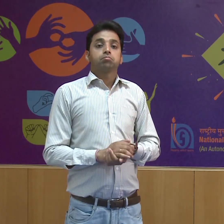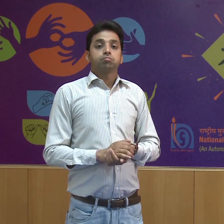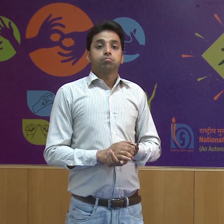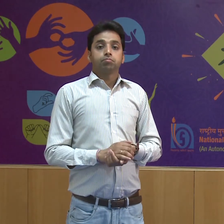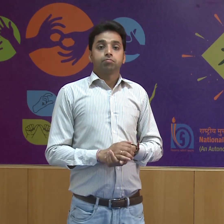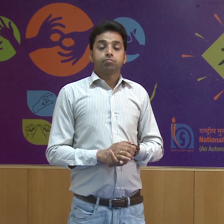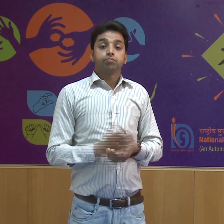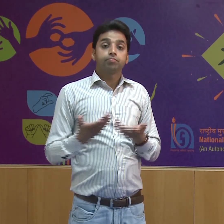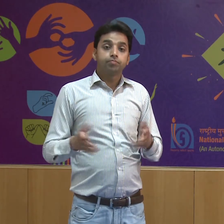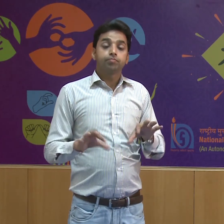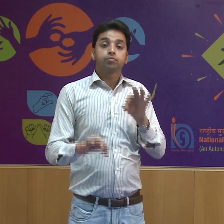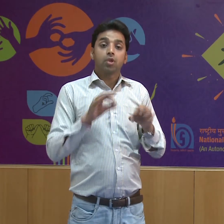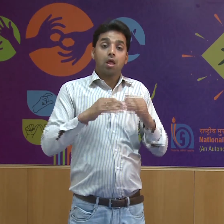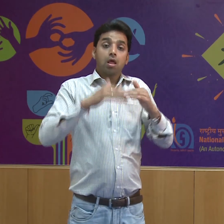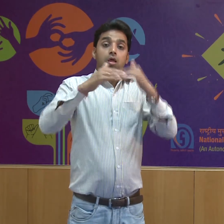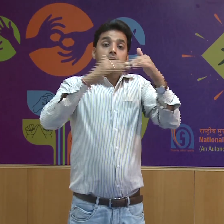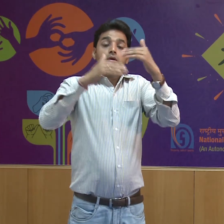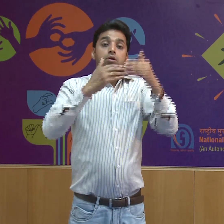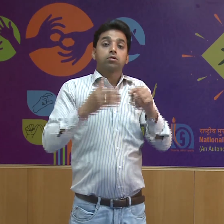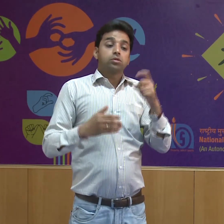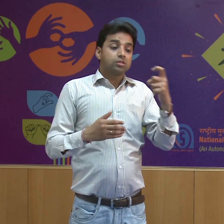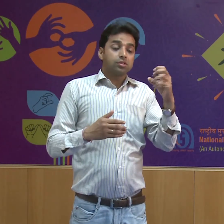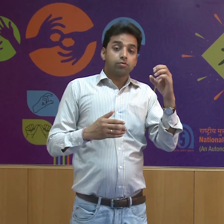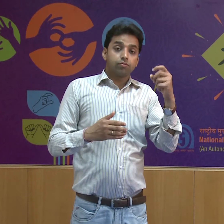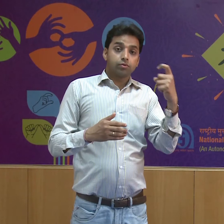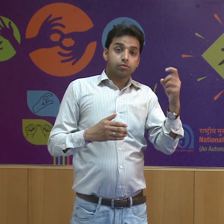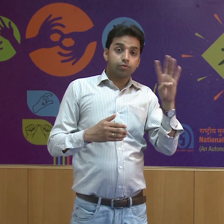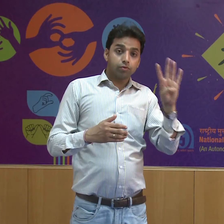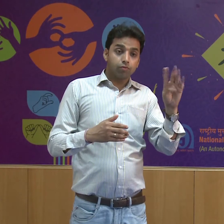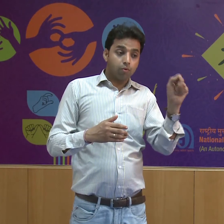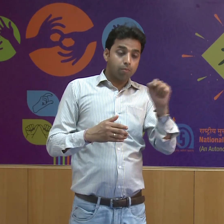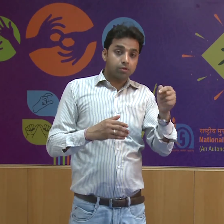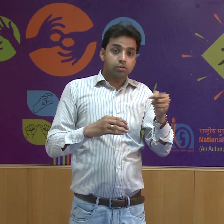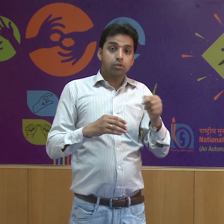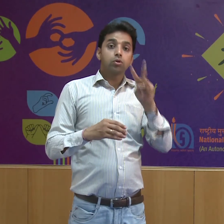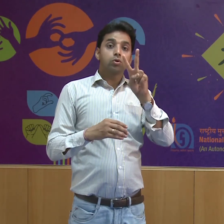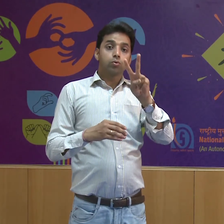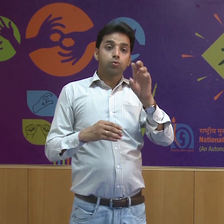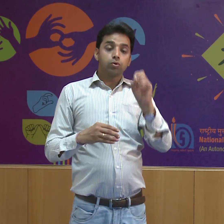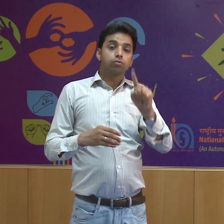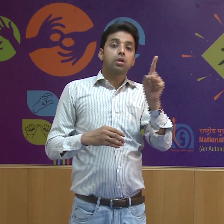which has increased to 74% in 2011.